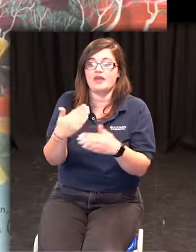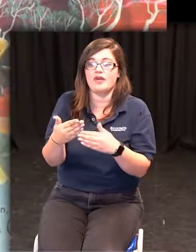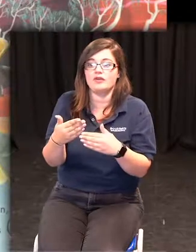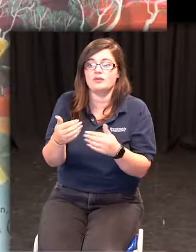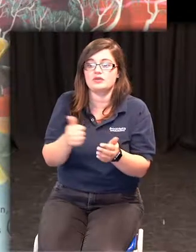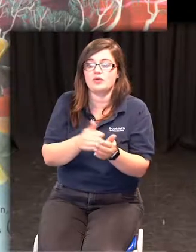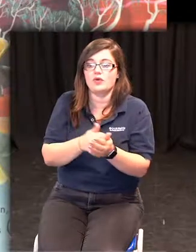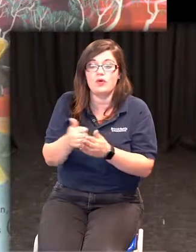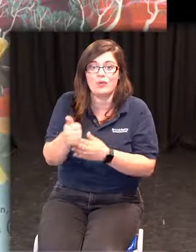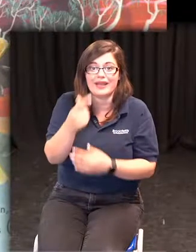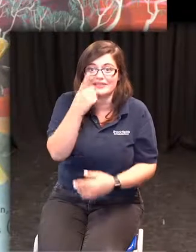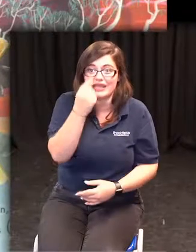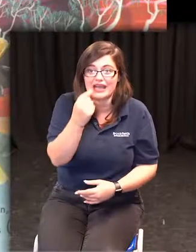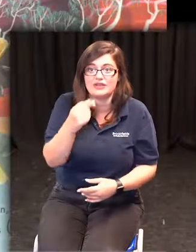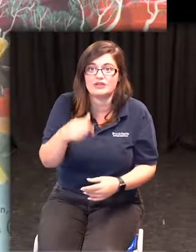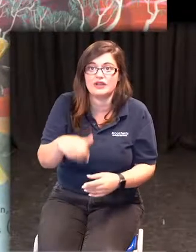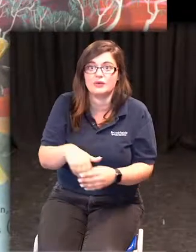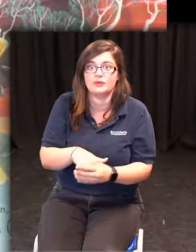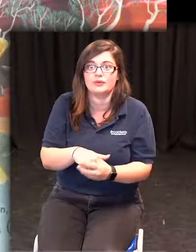on was always can do.